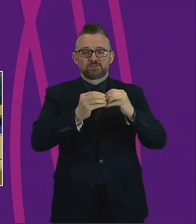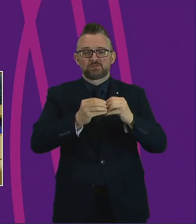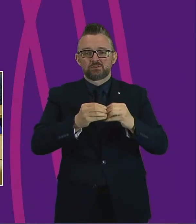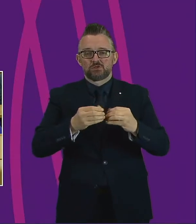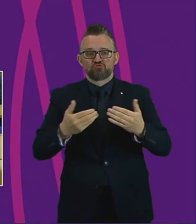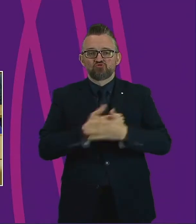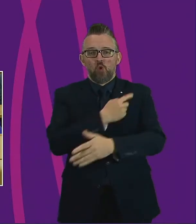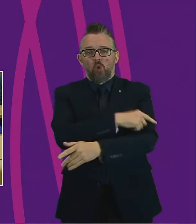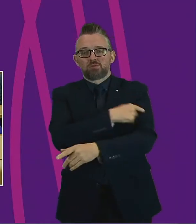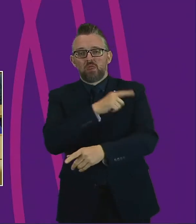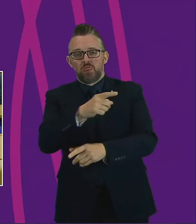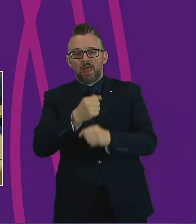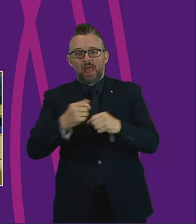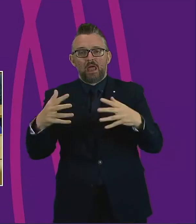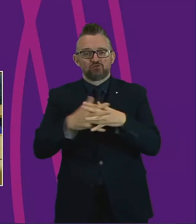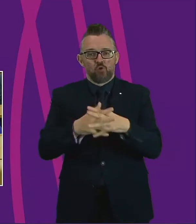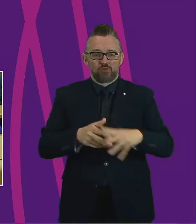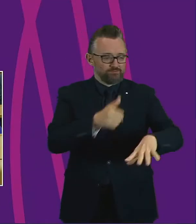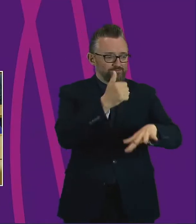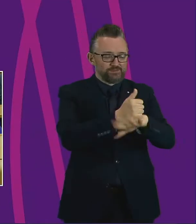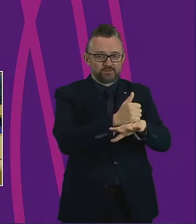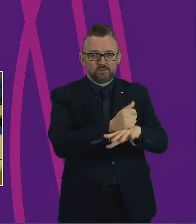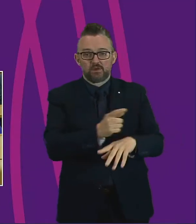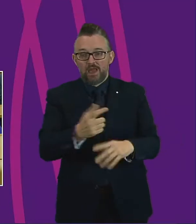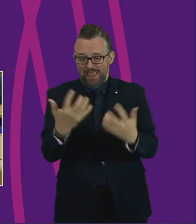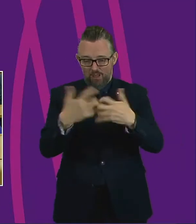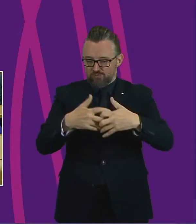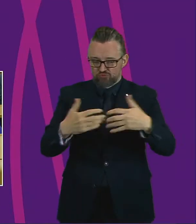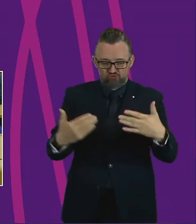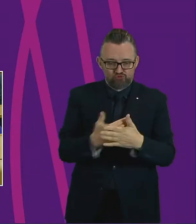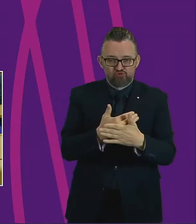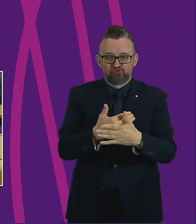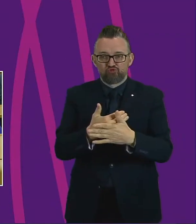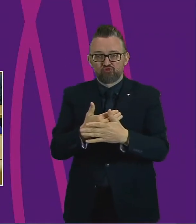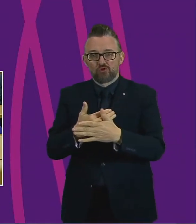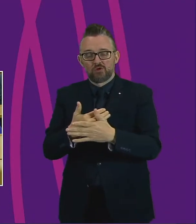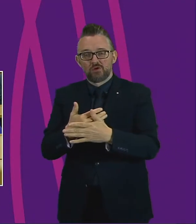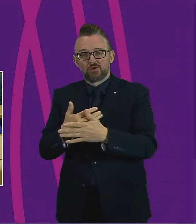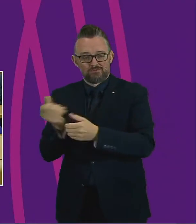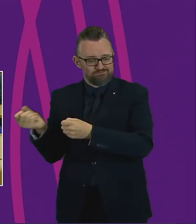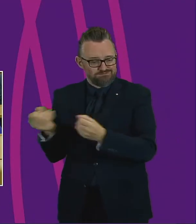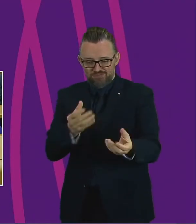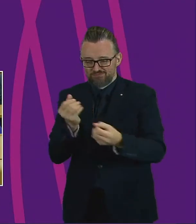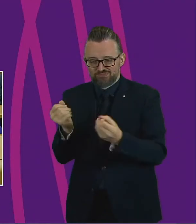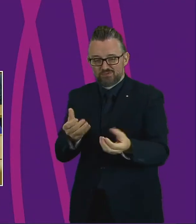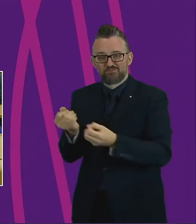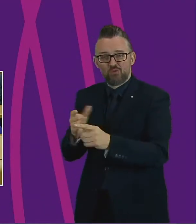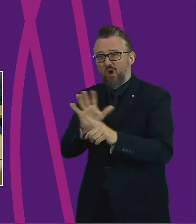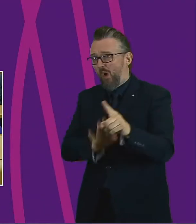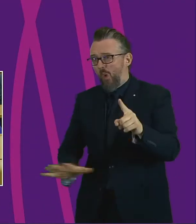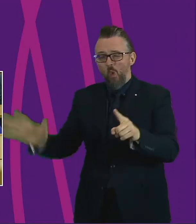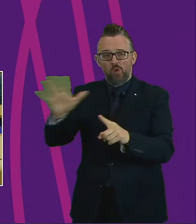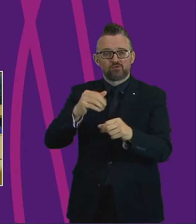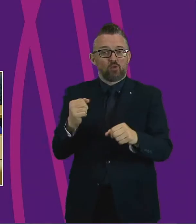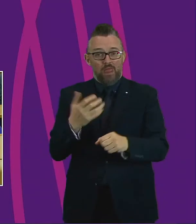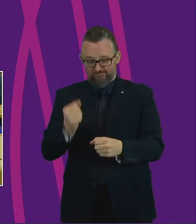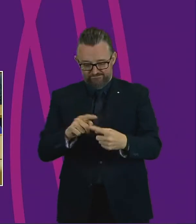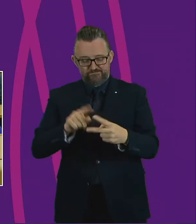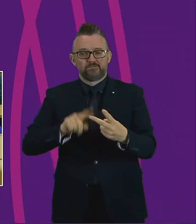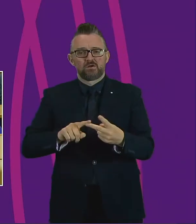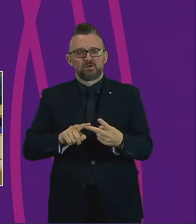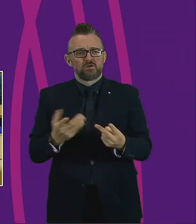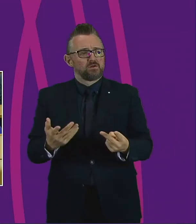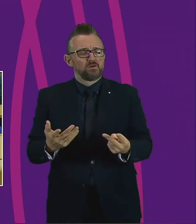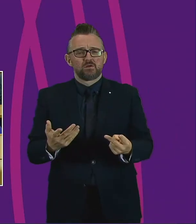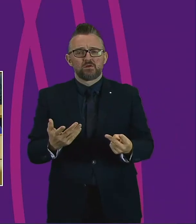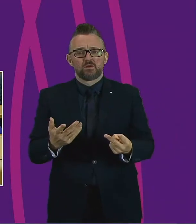to take patients in 3 weeks. New equipment was brought into hospitals right across Scotland. So where